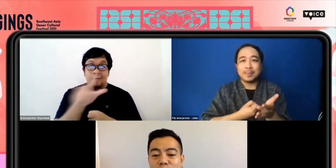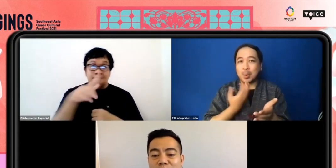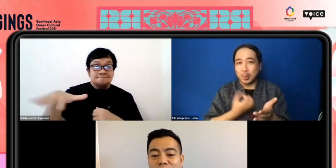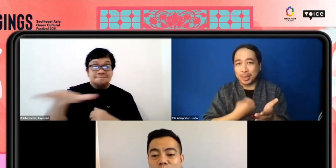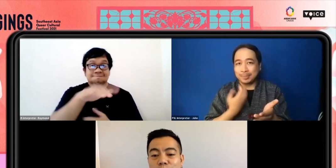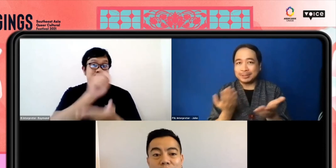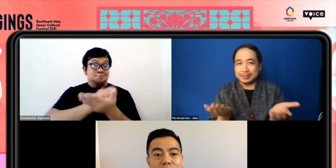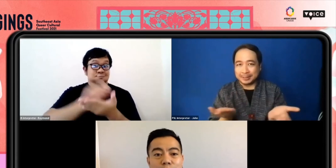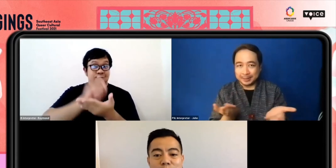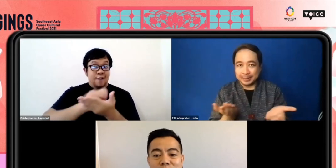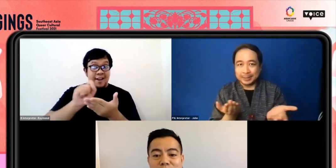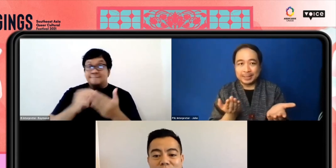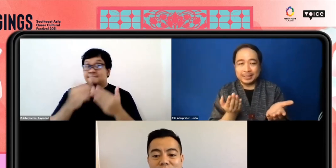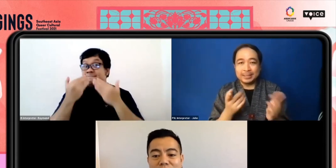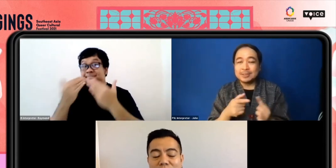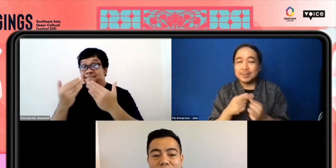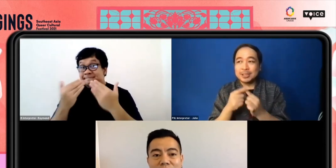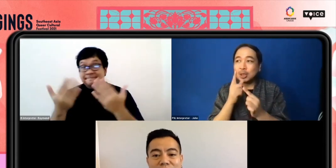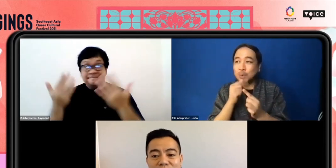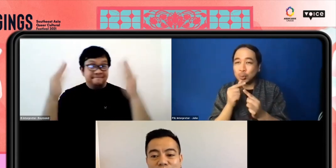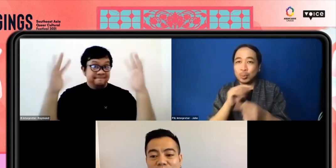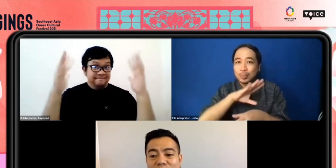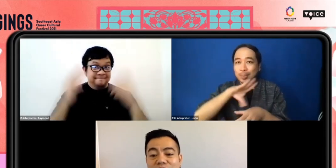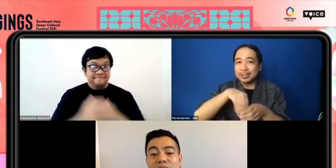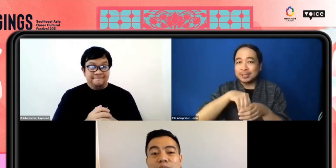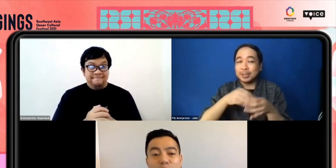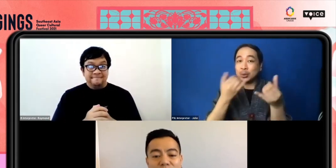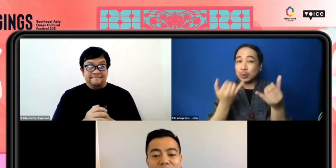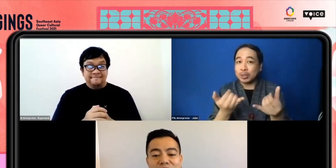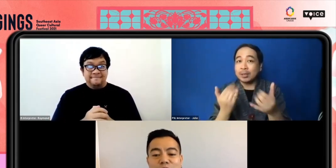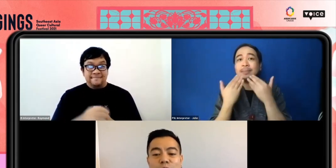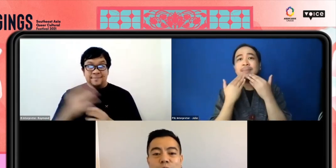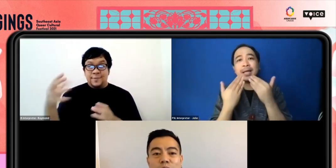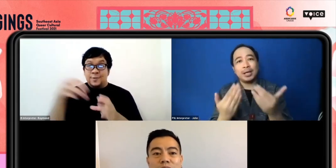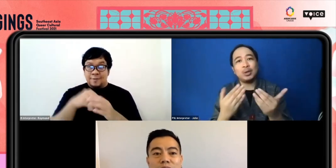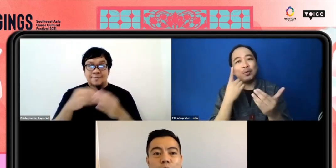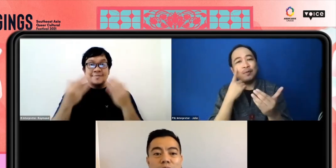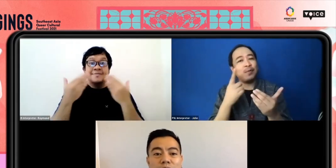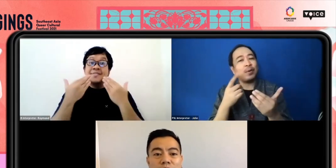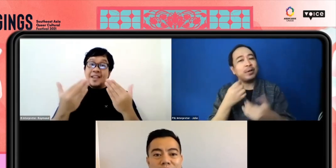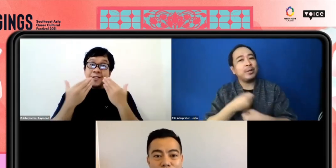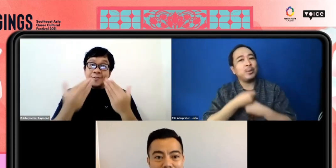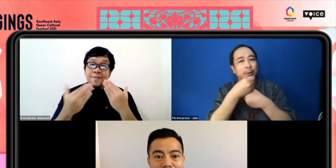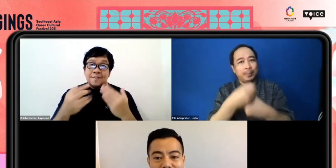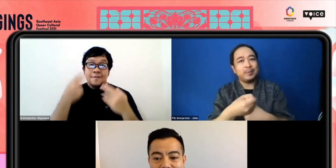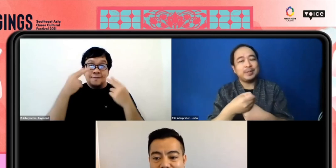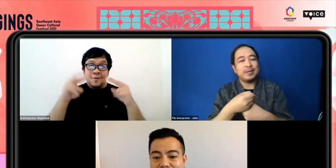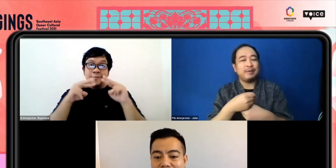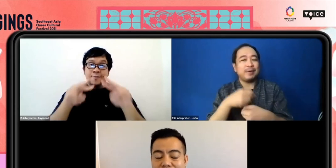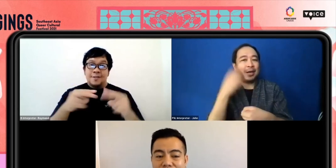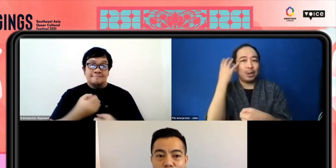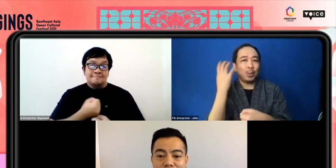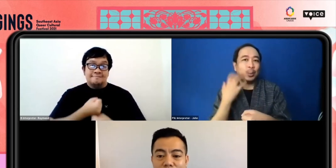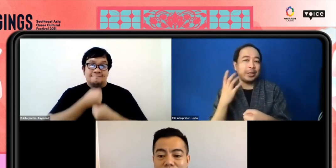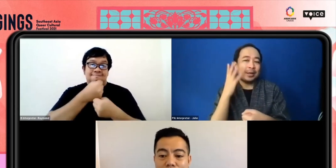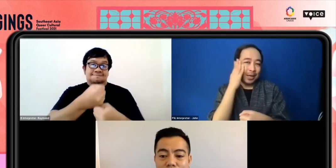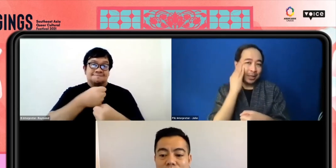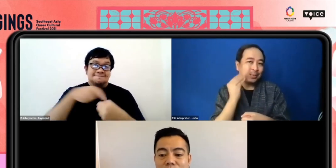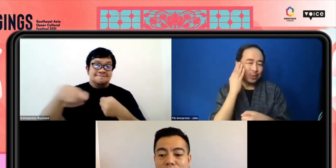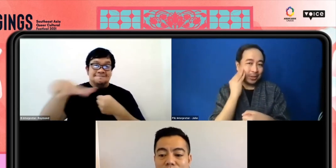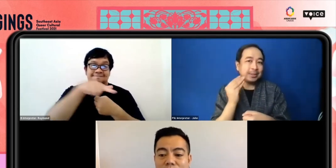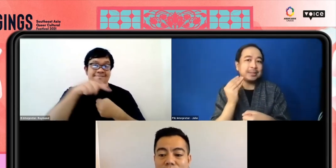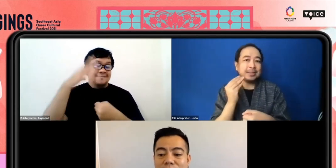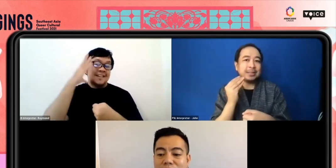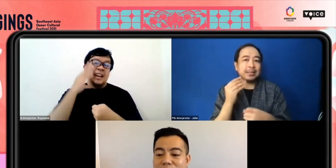especially those who read their poems today. Thank you for giving voice to our queer experiences during the